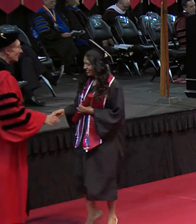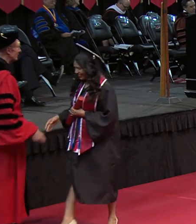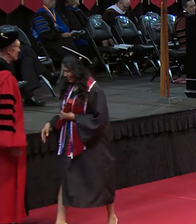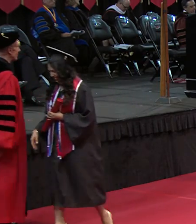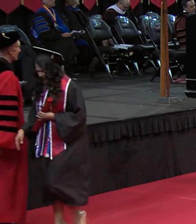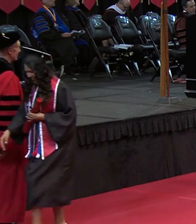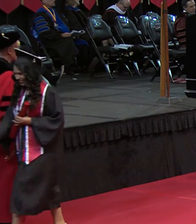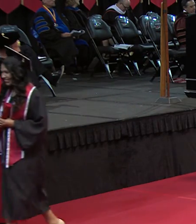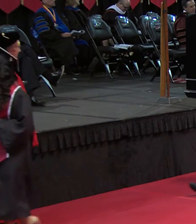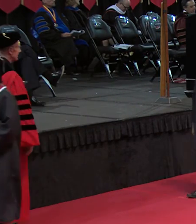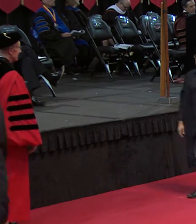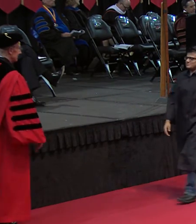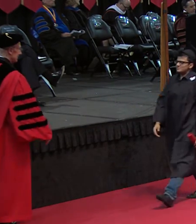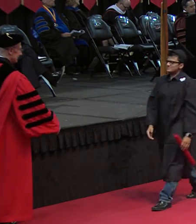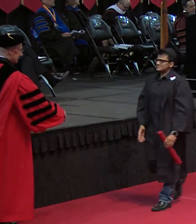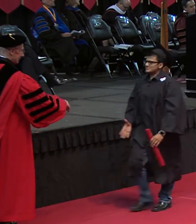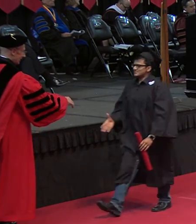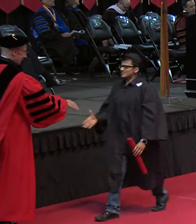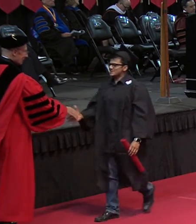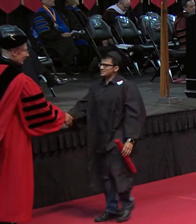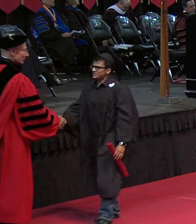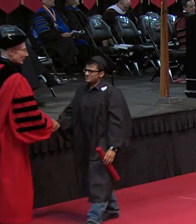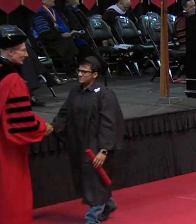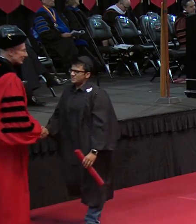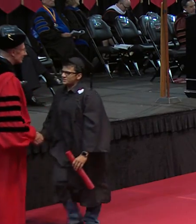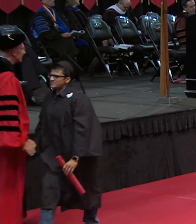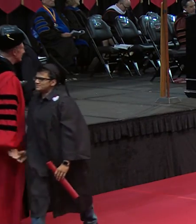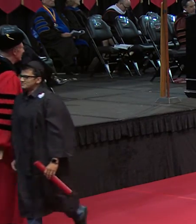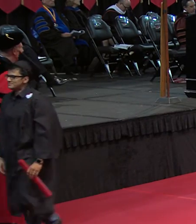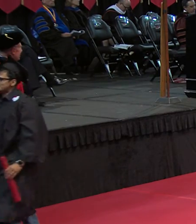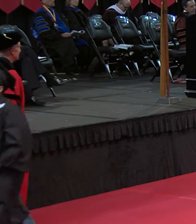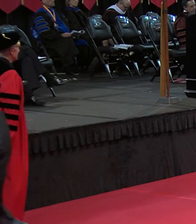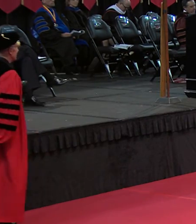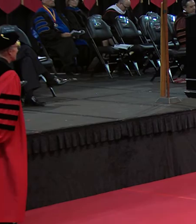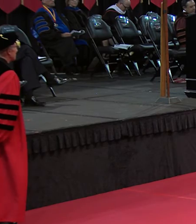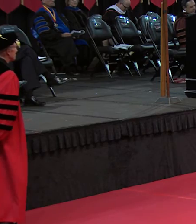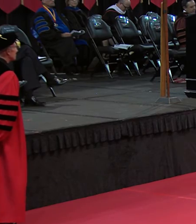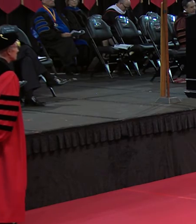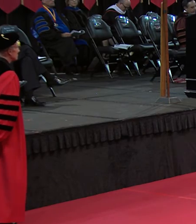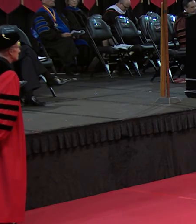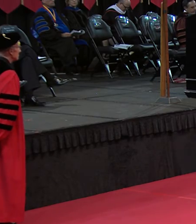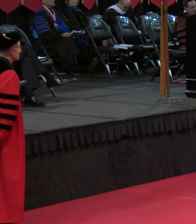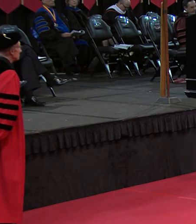Graduating cum laude, Gina Marie Trehan.